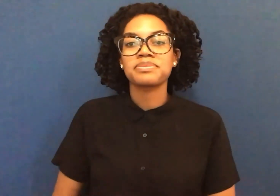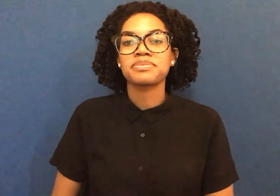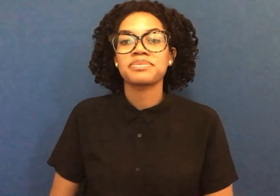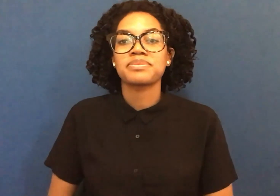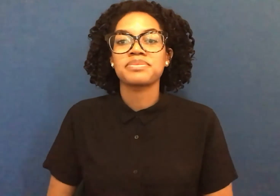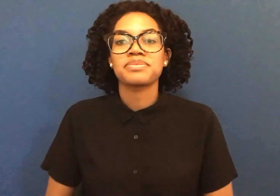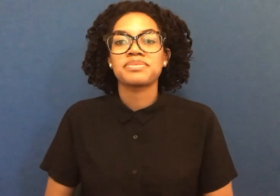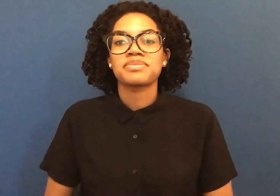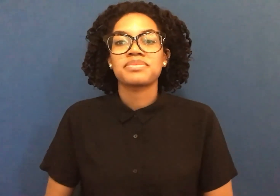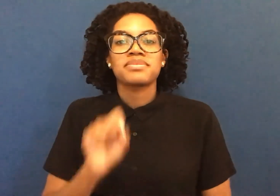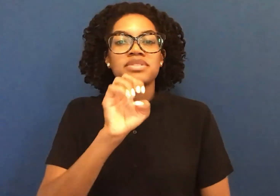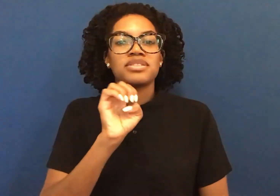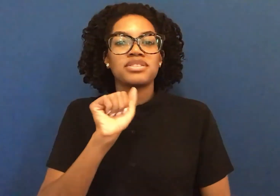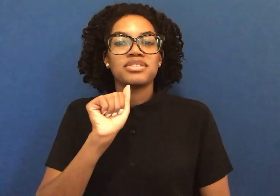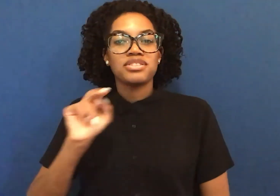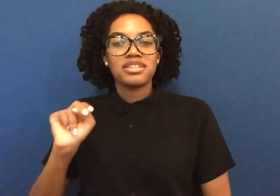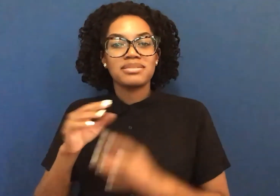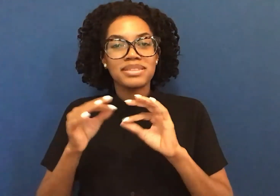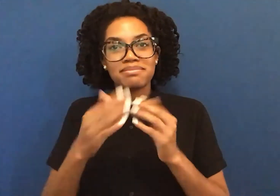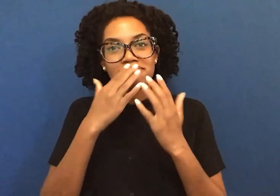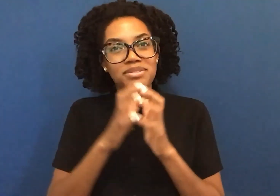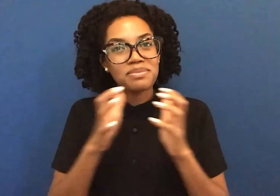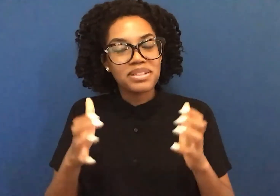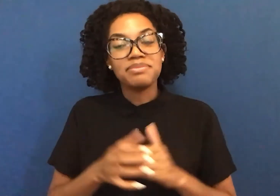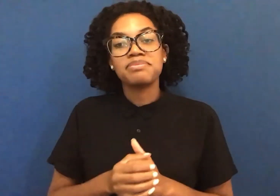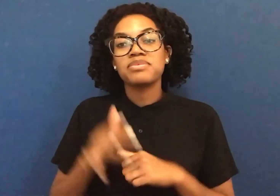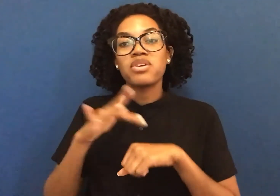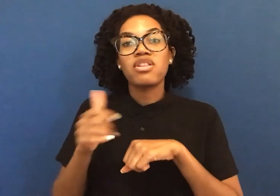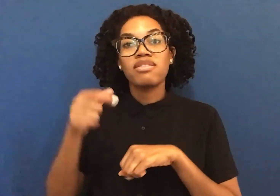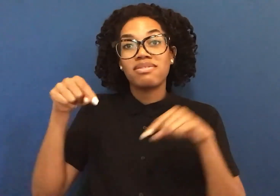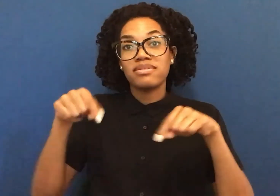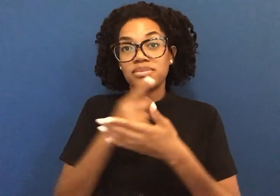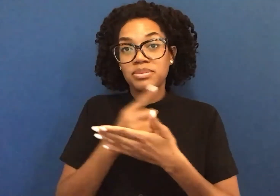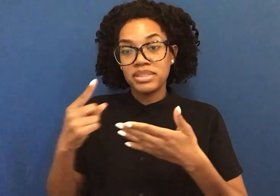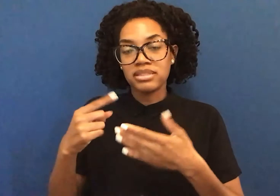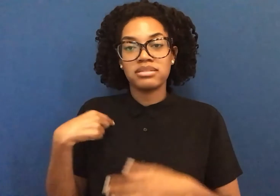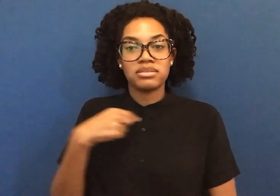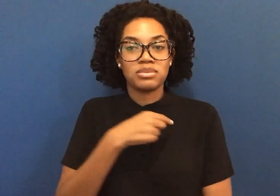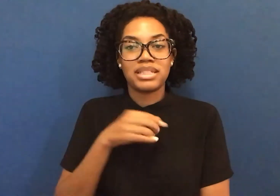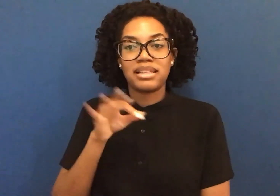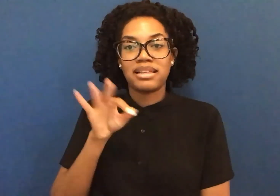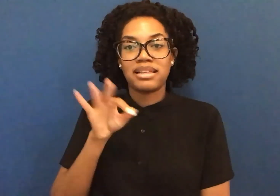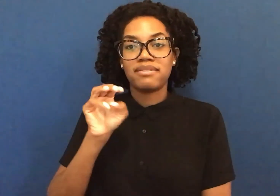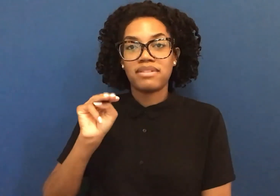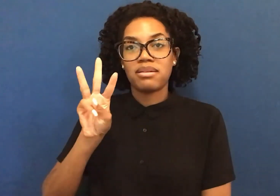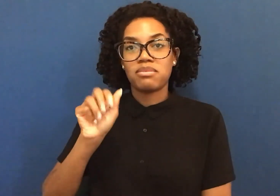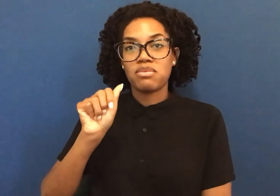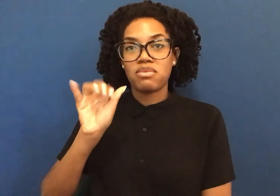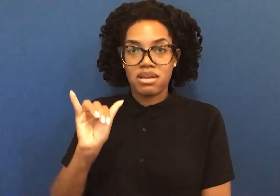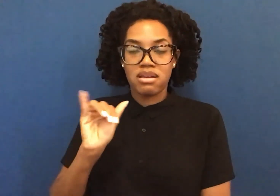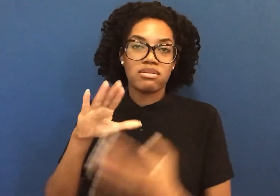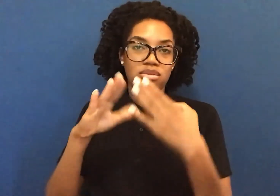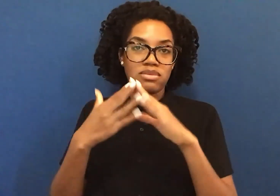Great. Thank you very much. So earlier this week, we at the Fenway Institute at Fenway Community Health Center in